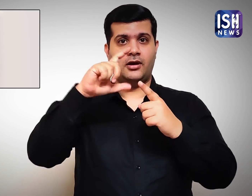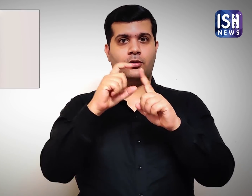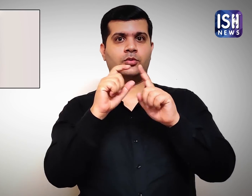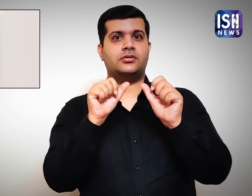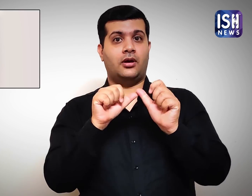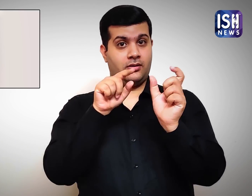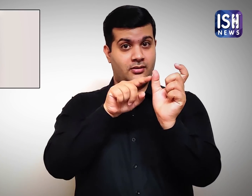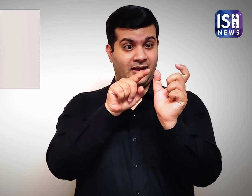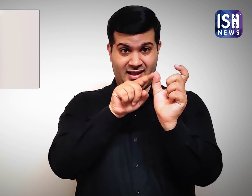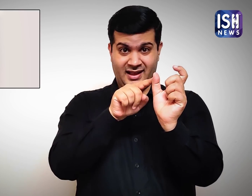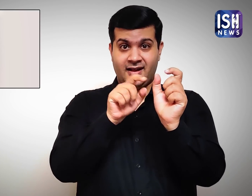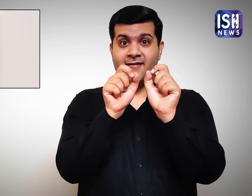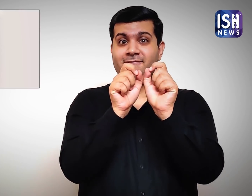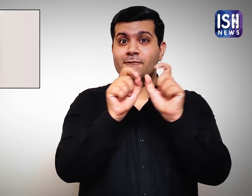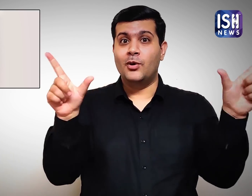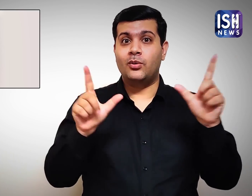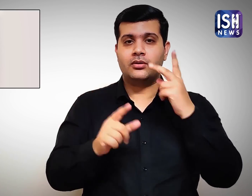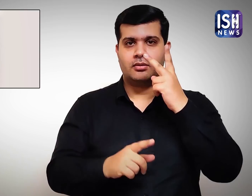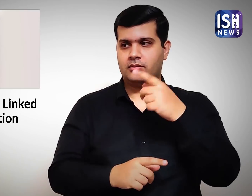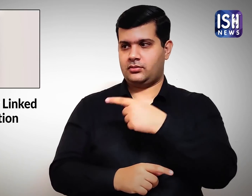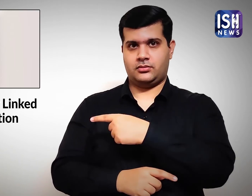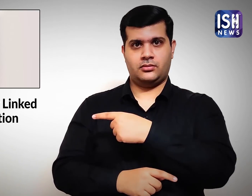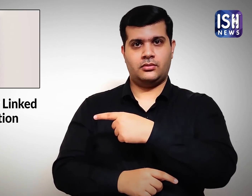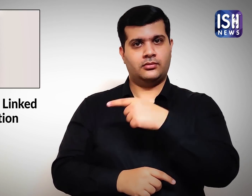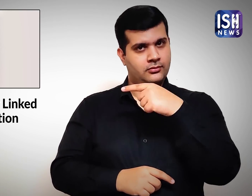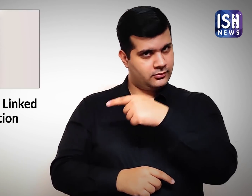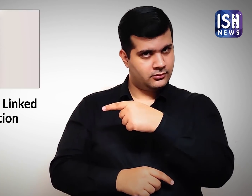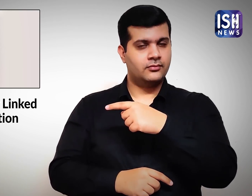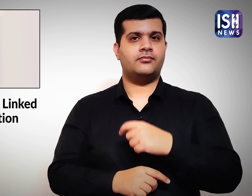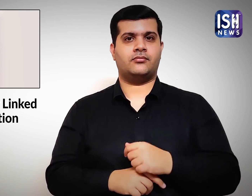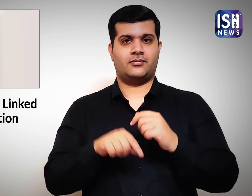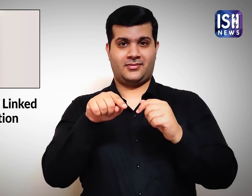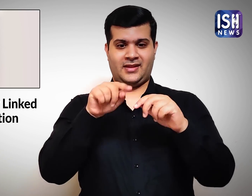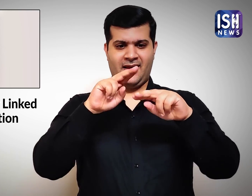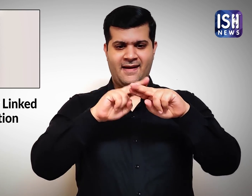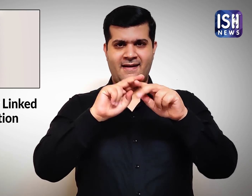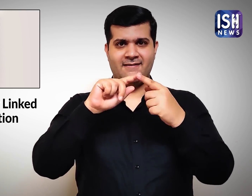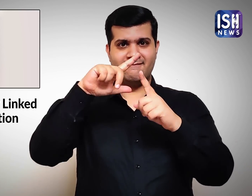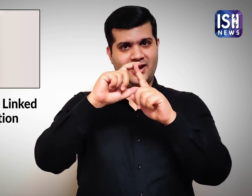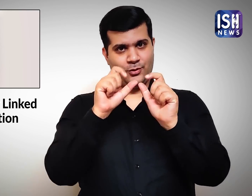The test has been named Philooda. Have a look at its full form.